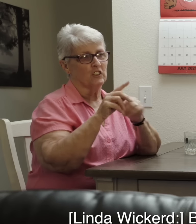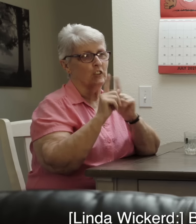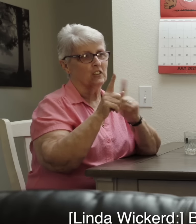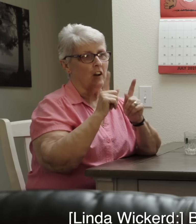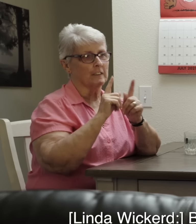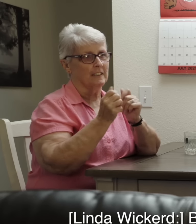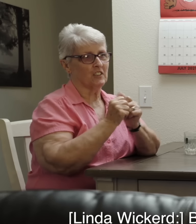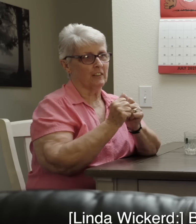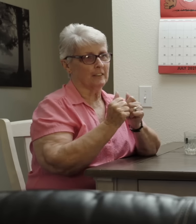you can talk to each other.